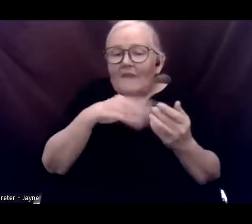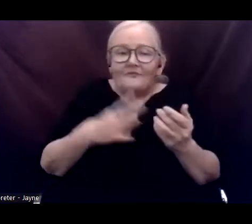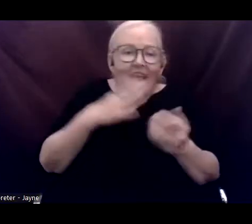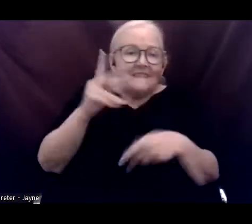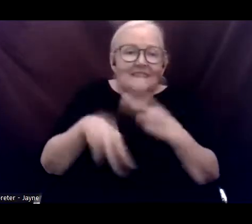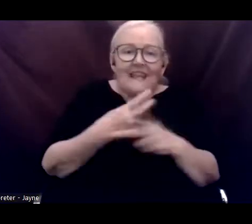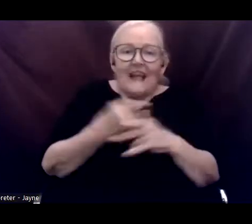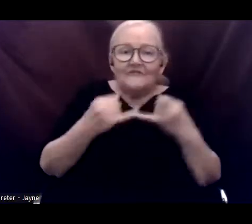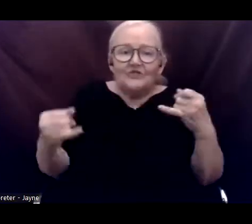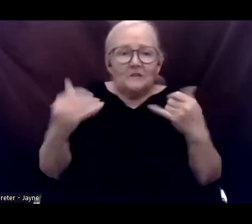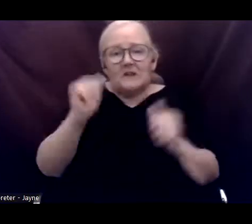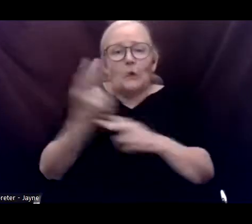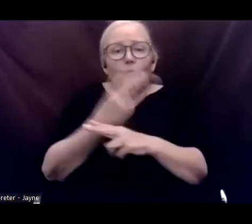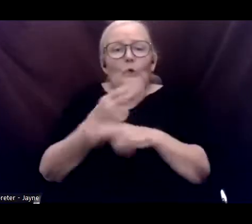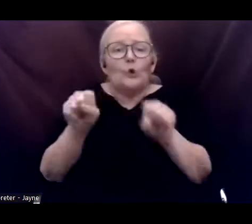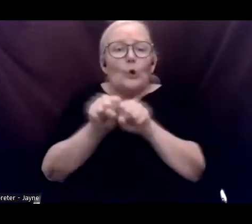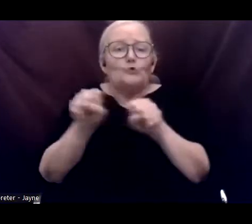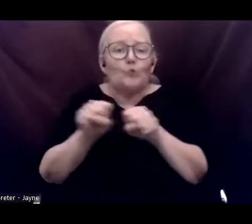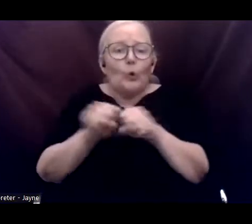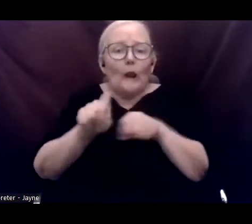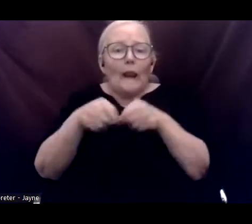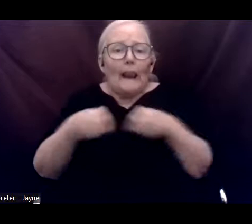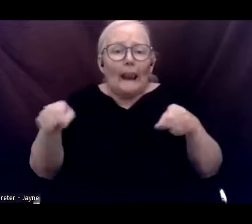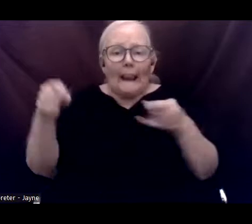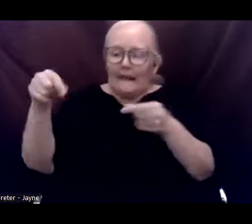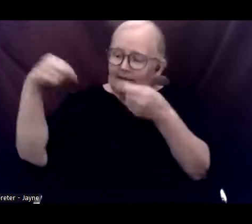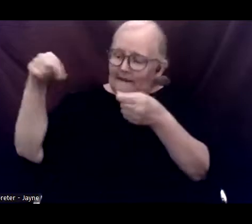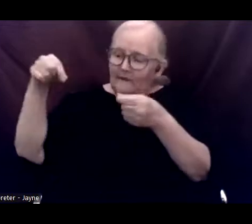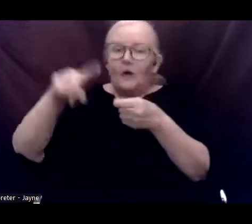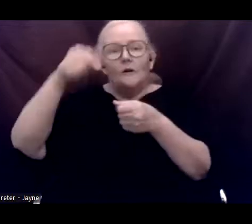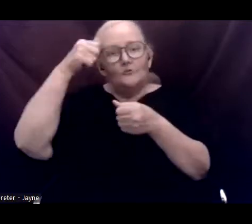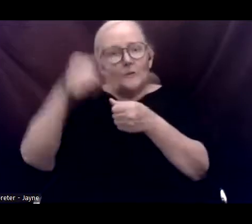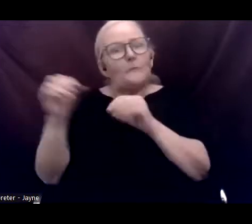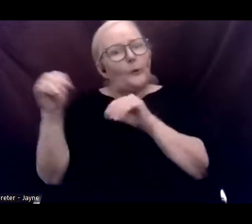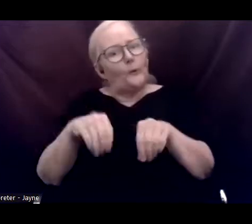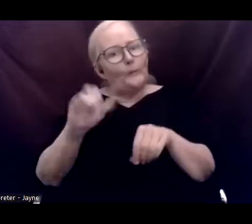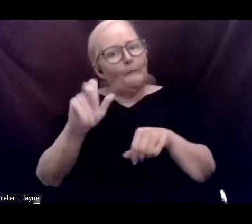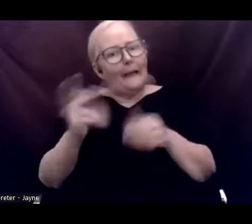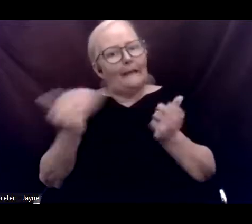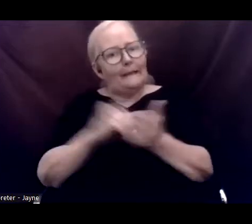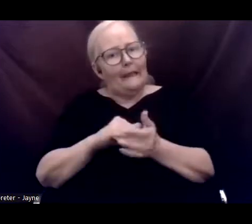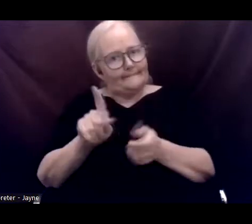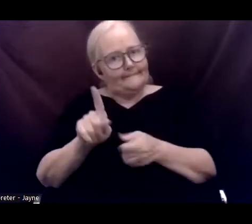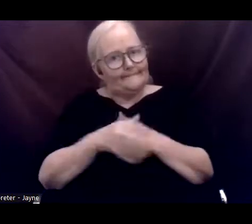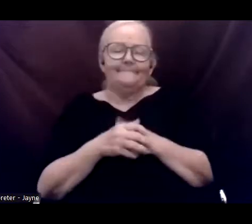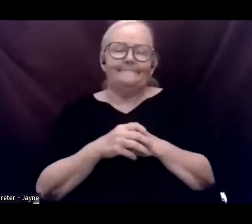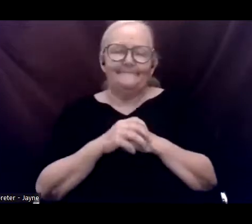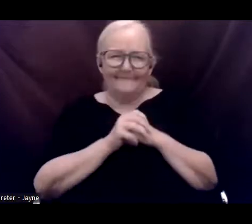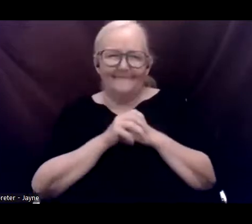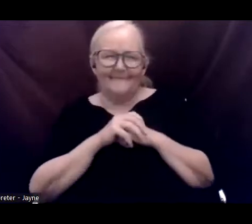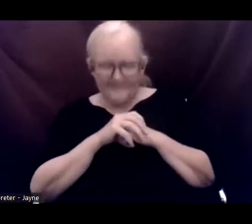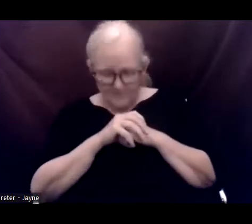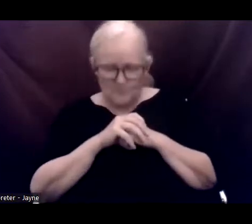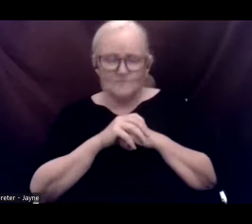of string, a shoelace will do. Just remember that you took it out of the shoe beforehand. I invite you